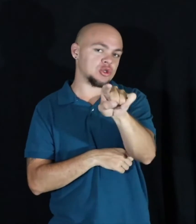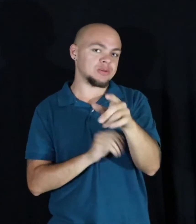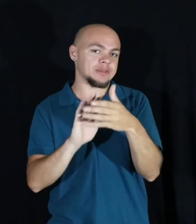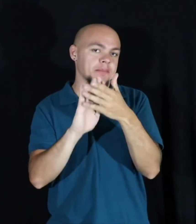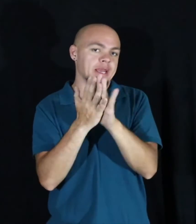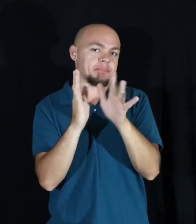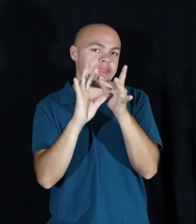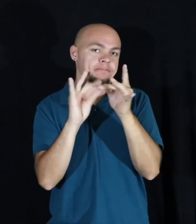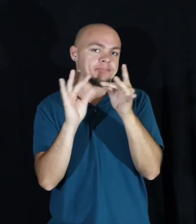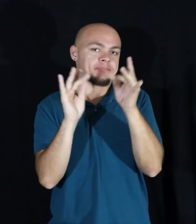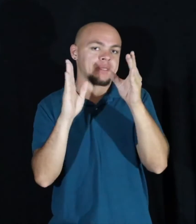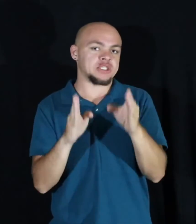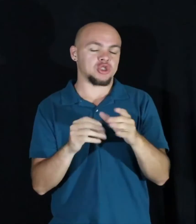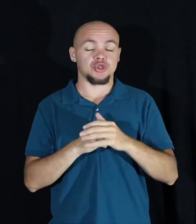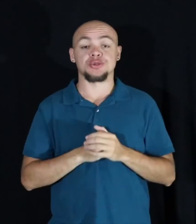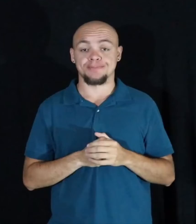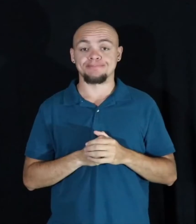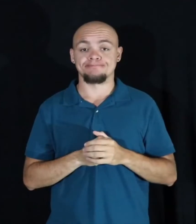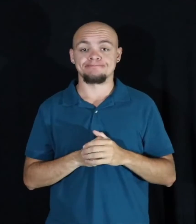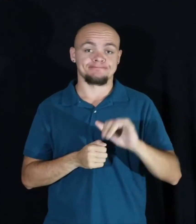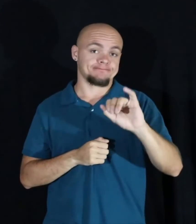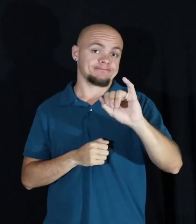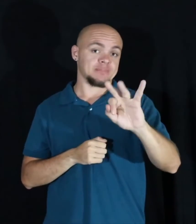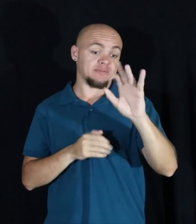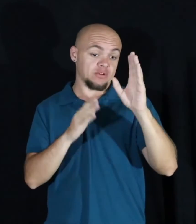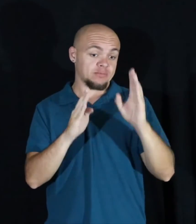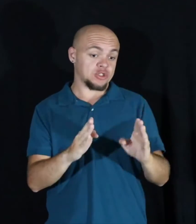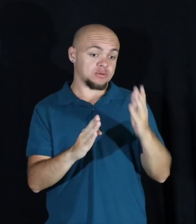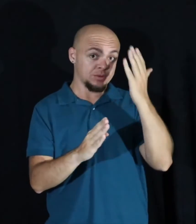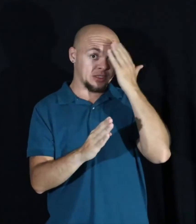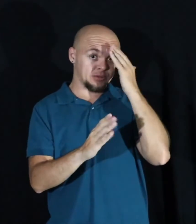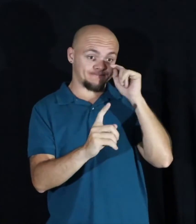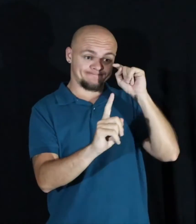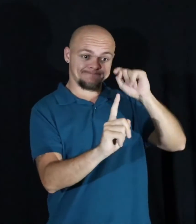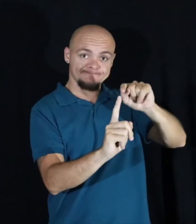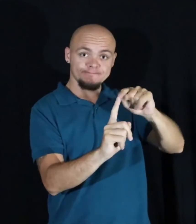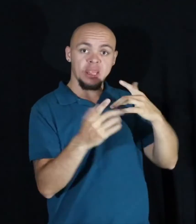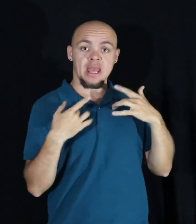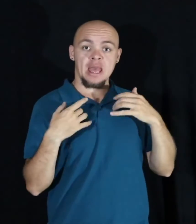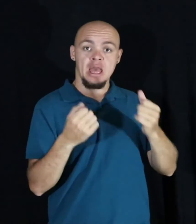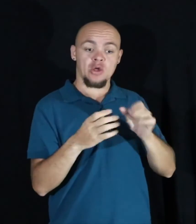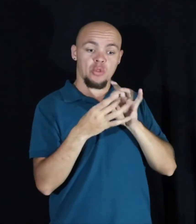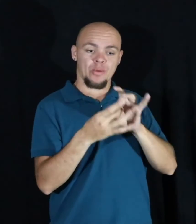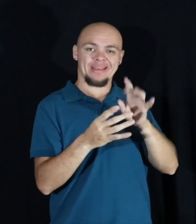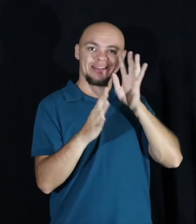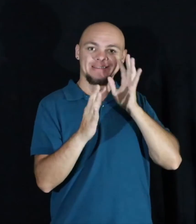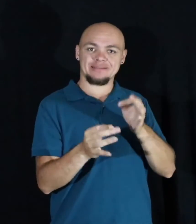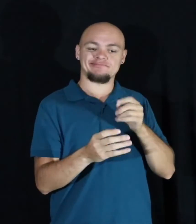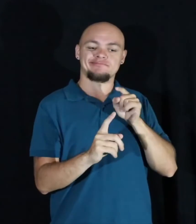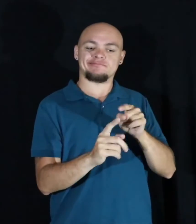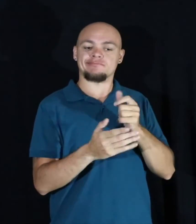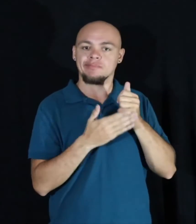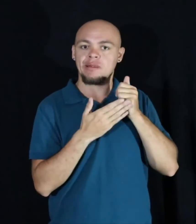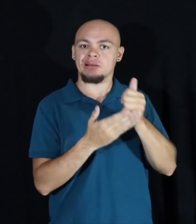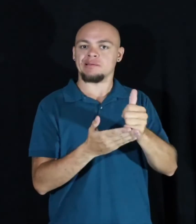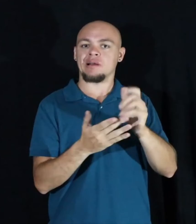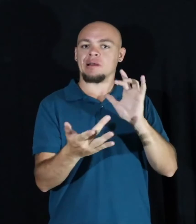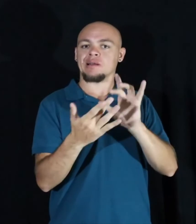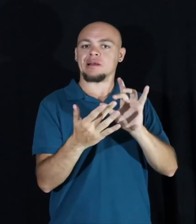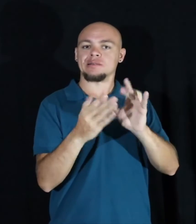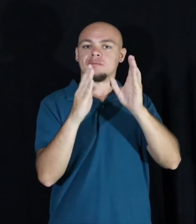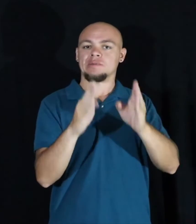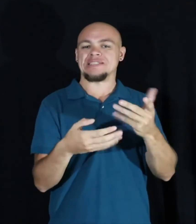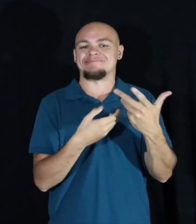messenger. If we know someone who needs to make a health-related decision, help them get in touch with somebody that they